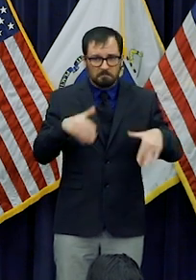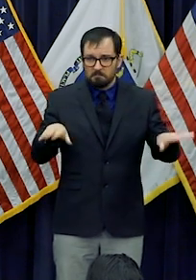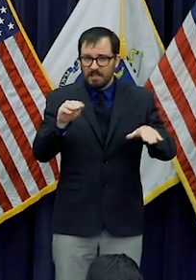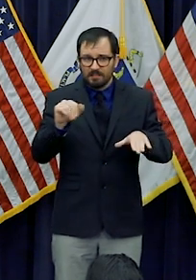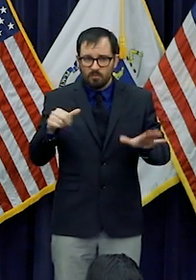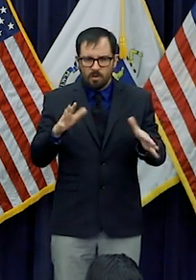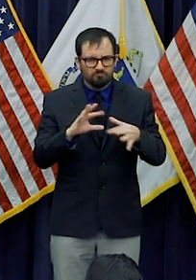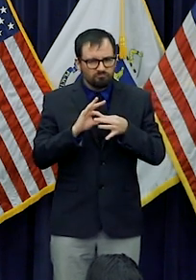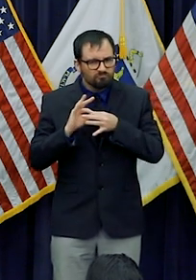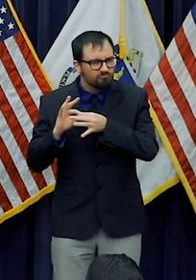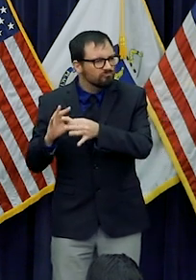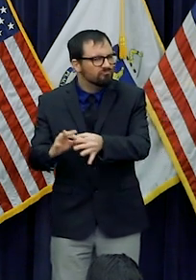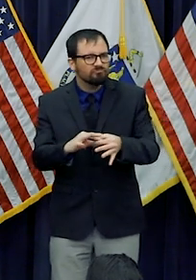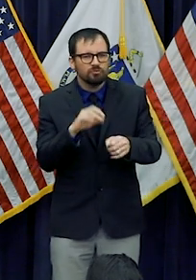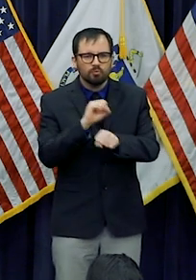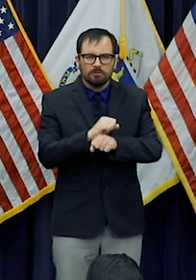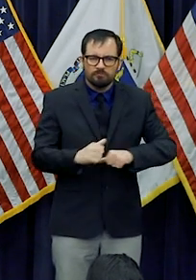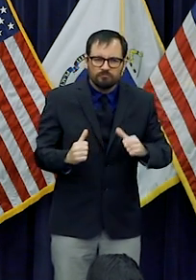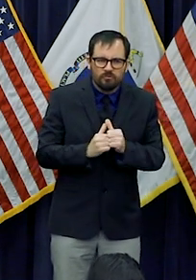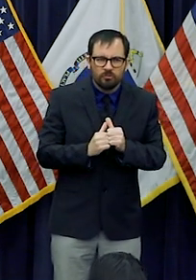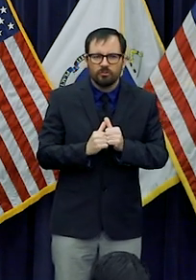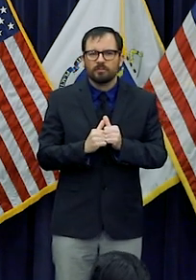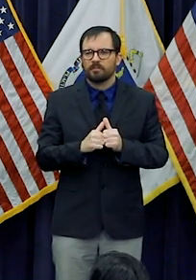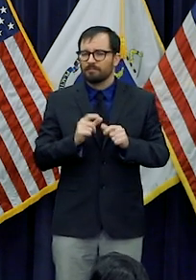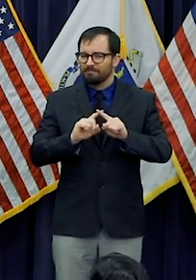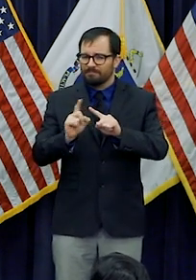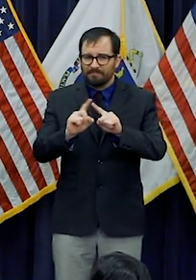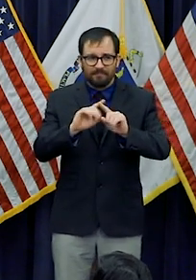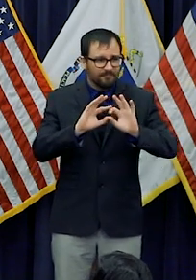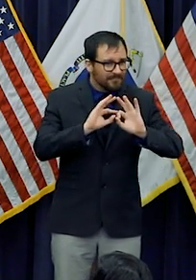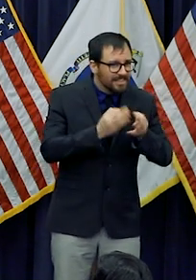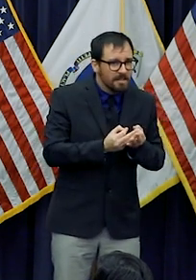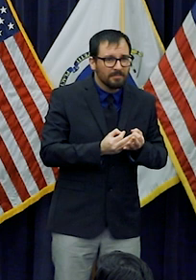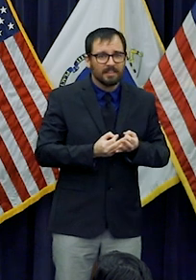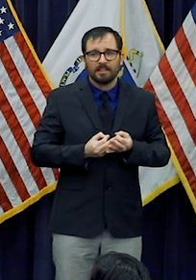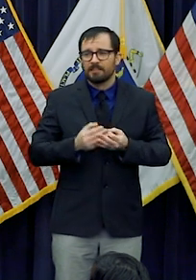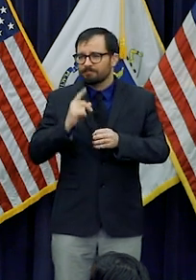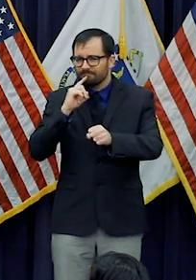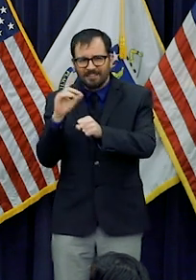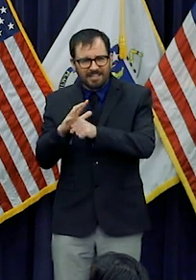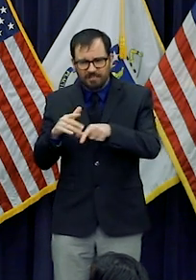members. And that dedication has not been dimmed throughout this unsettling time.